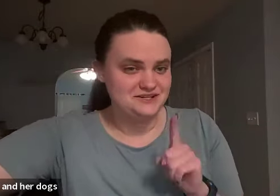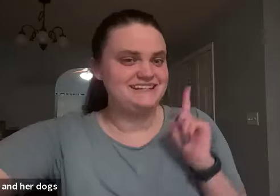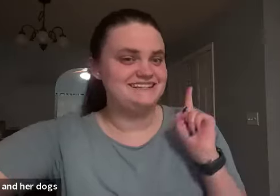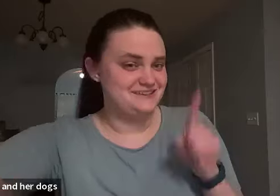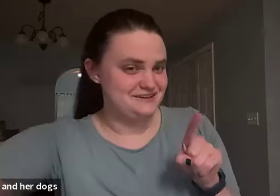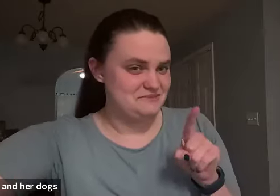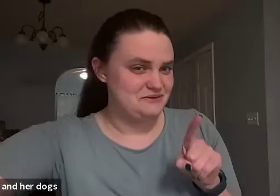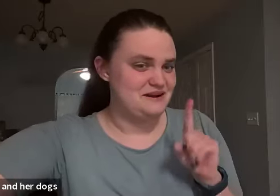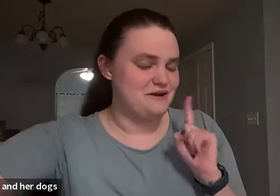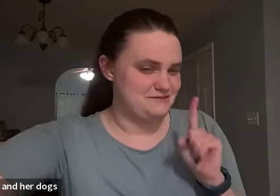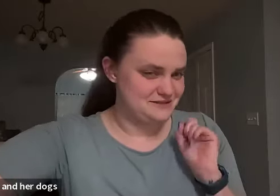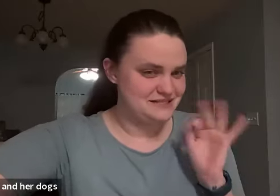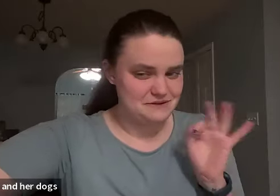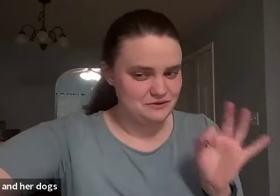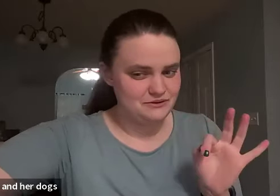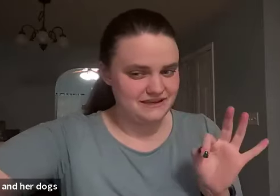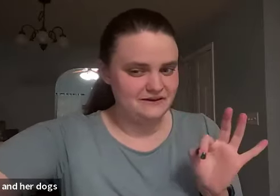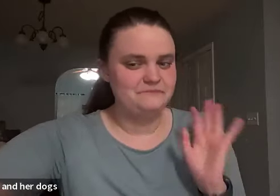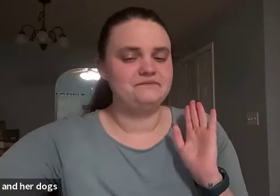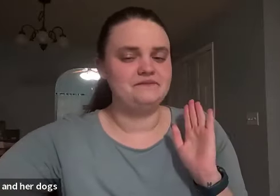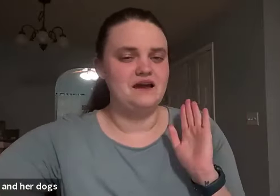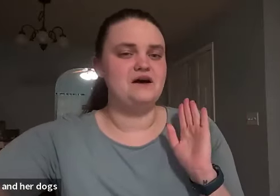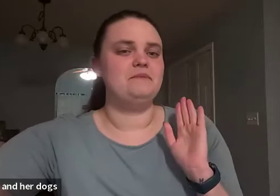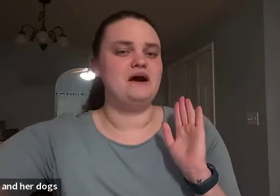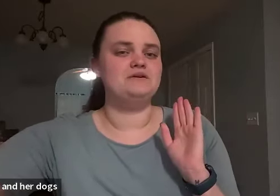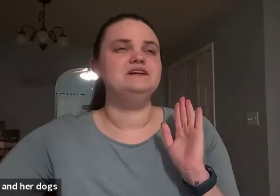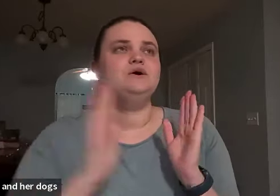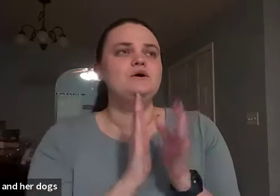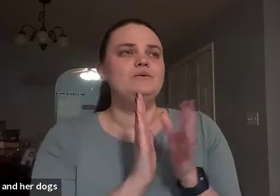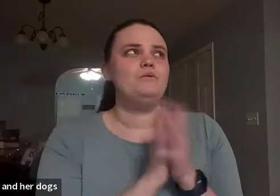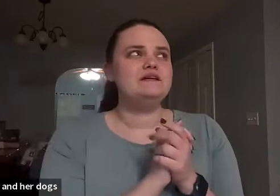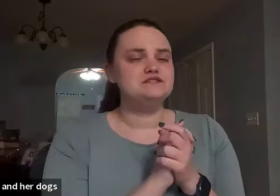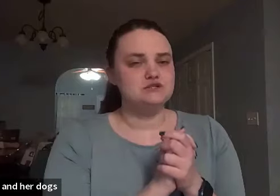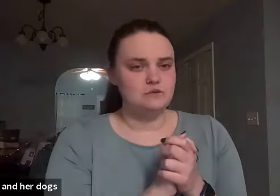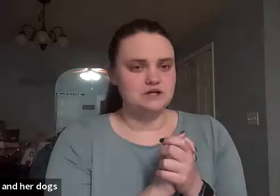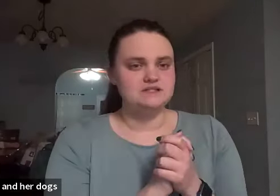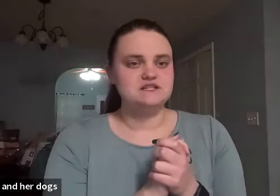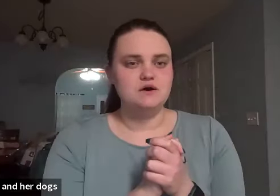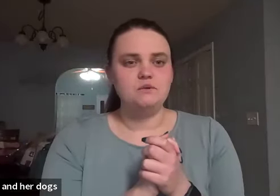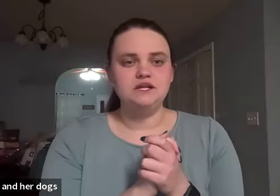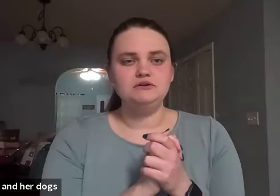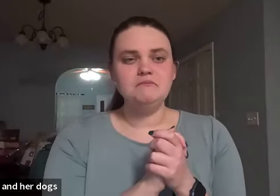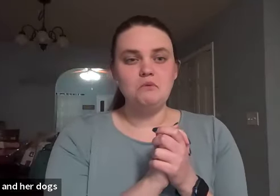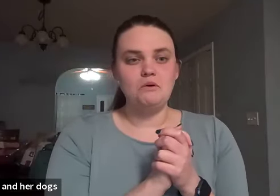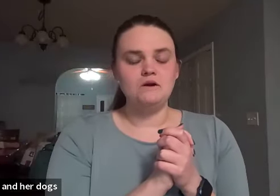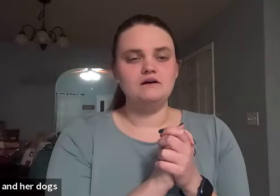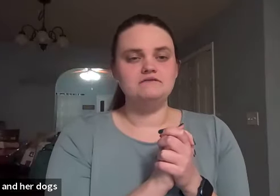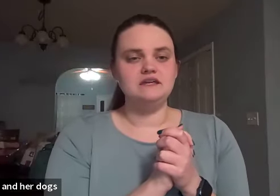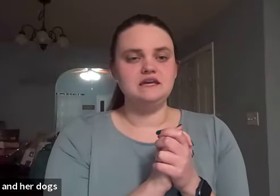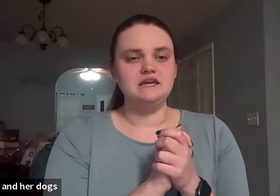is a good starting point of what I was going to explain real quick here about with certain words. So when you get more of